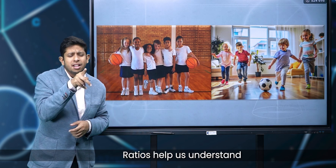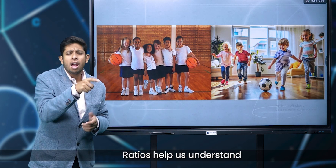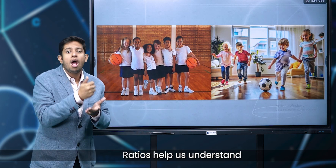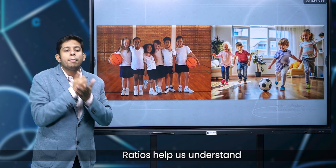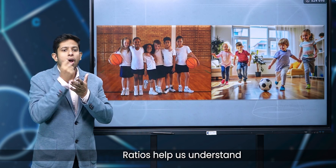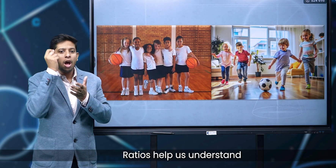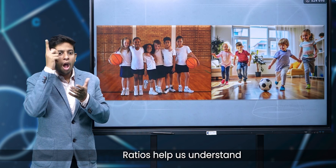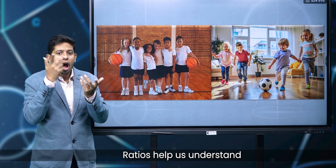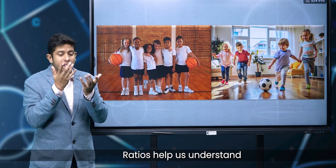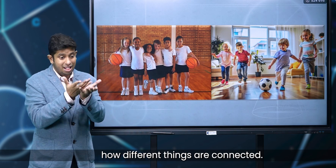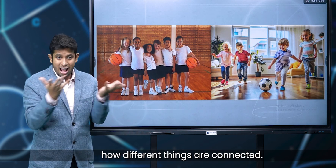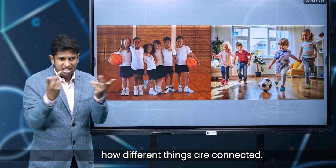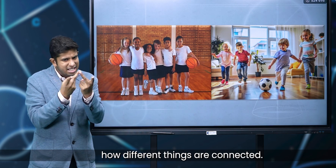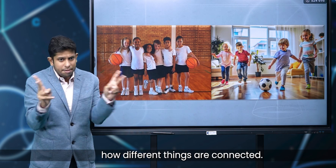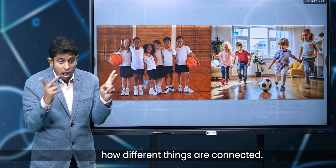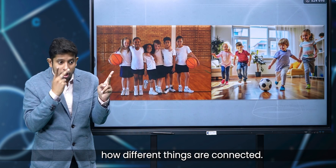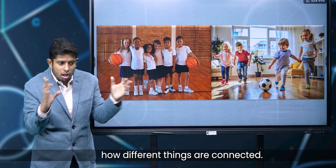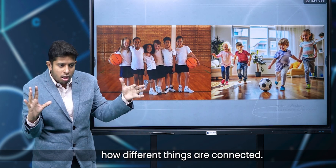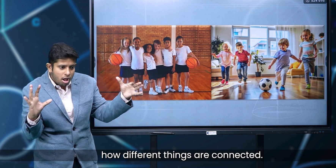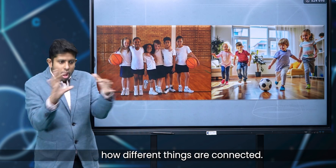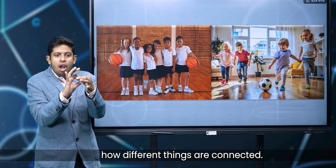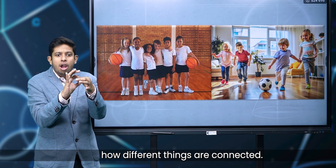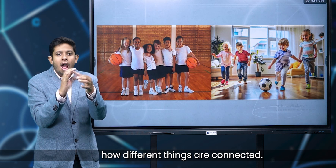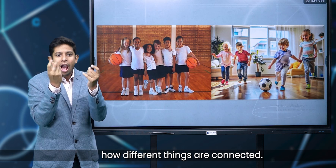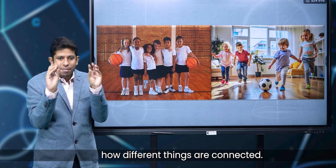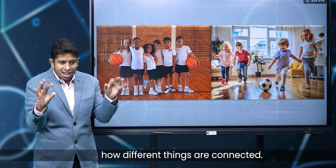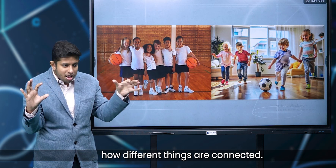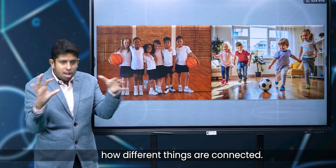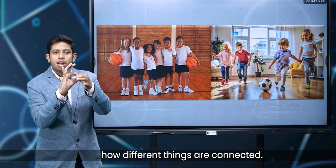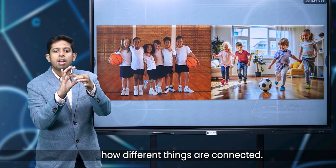Ratios help us understand how different things are connected.